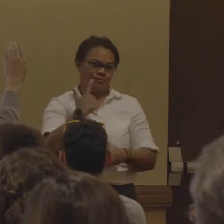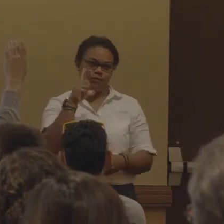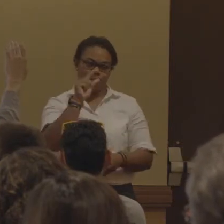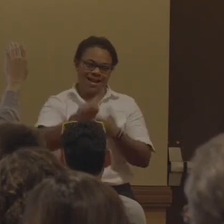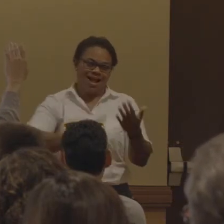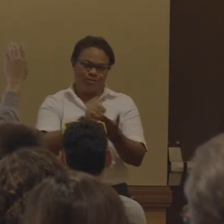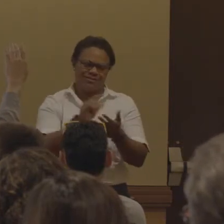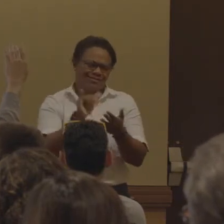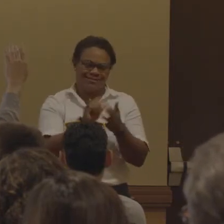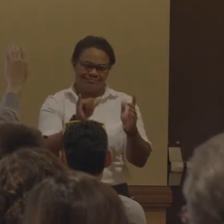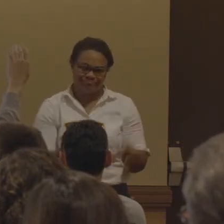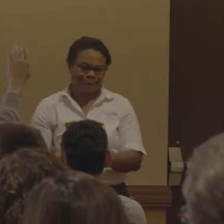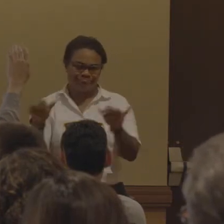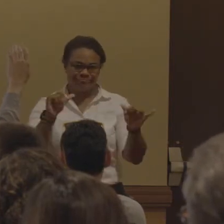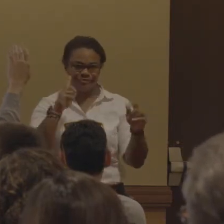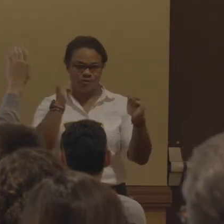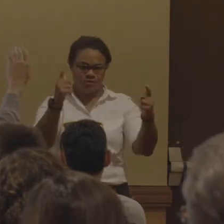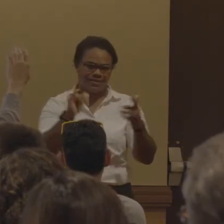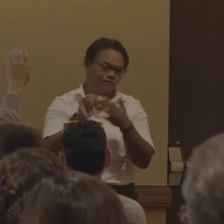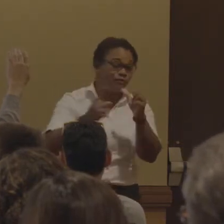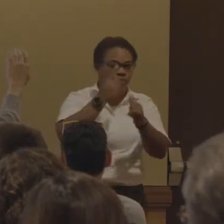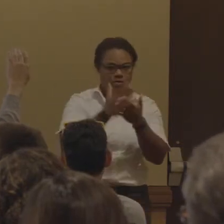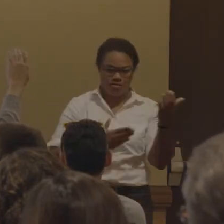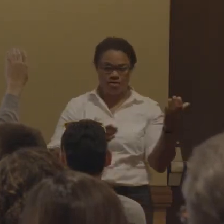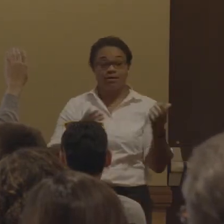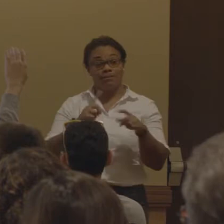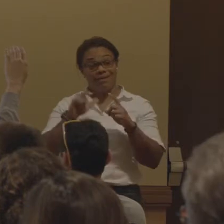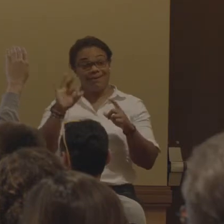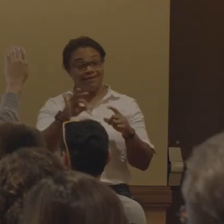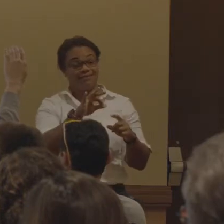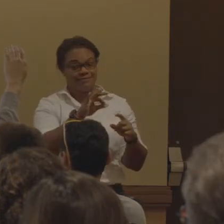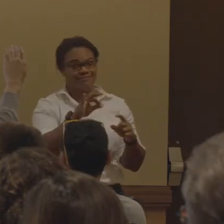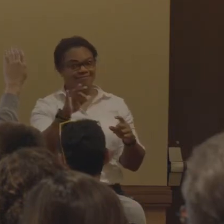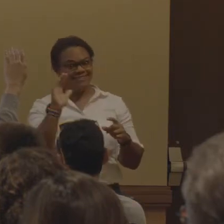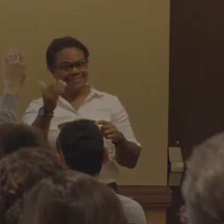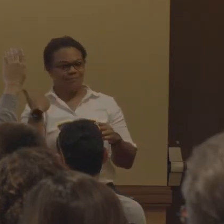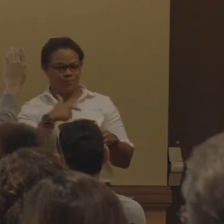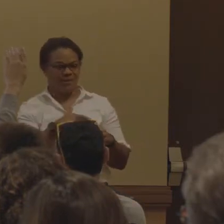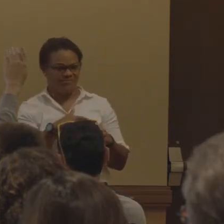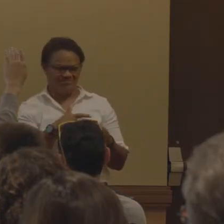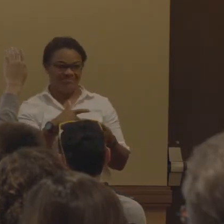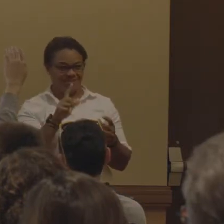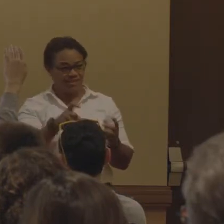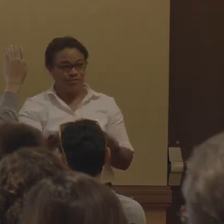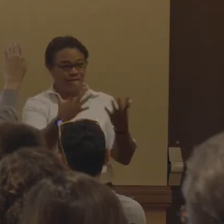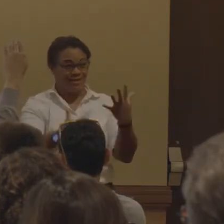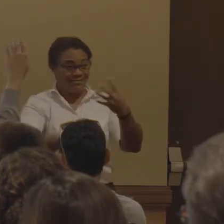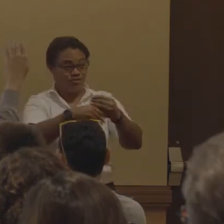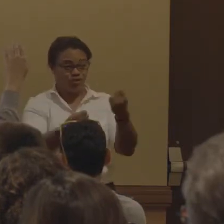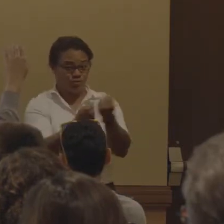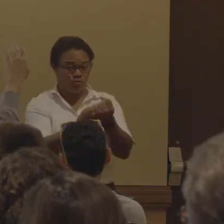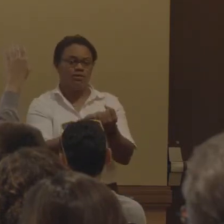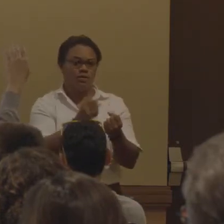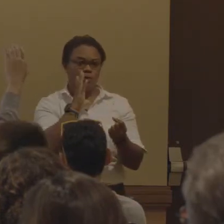Okay. that's that initial piece. If that provider comes back and it's justified to us that they need additional supports, we're gonna continue that until it's